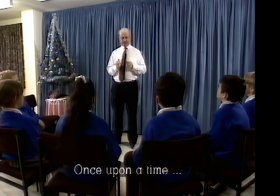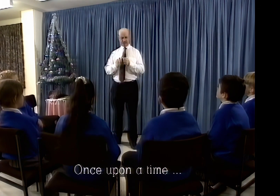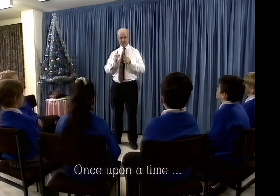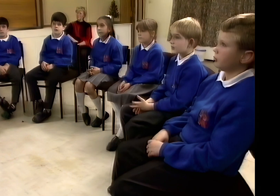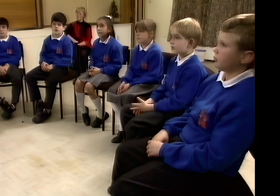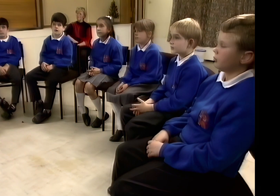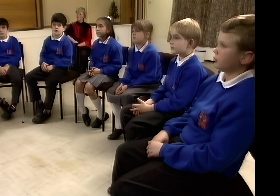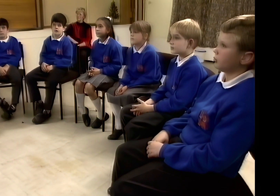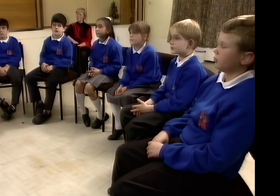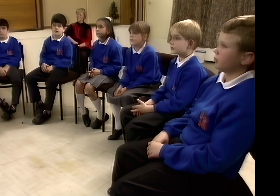a time,